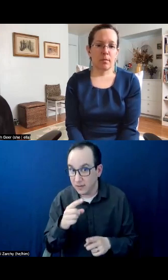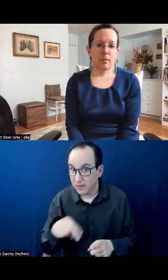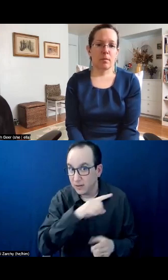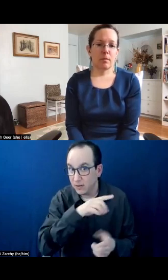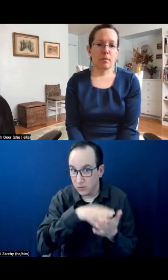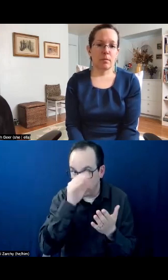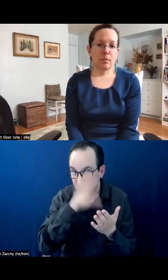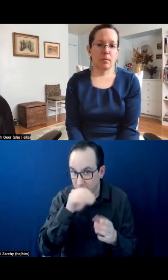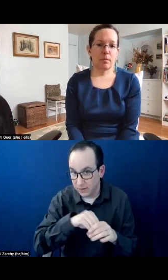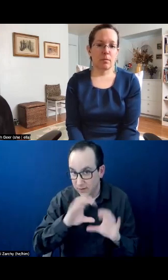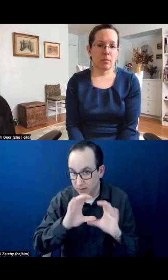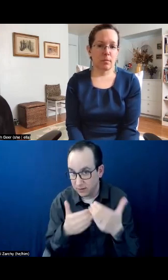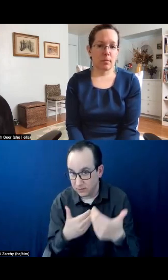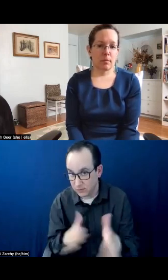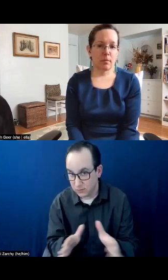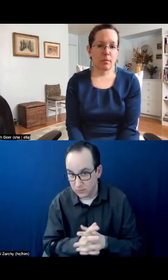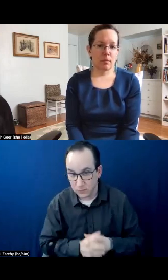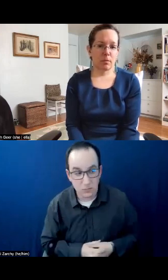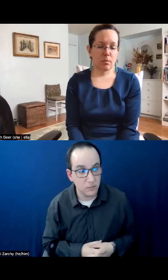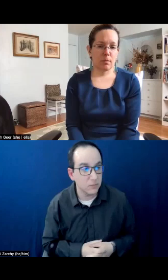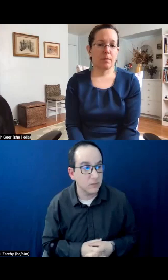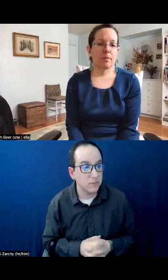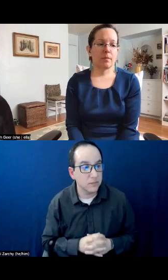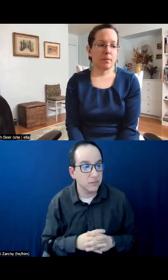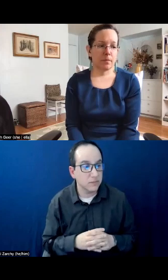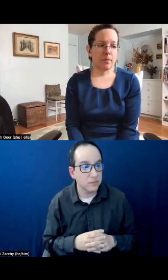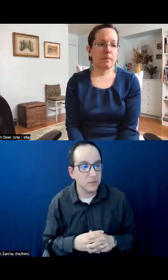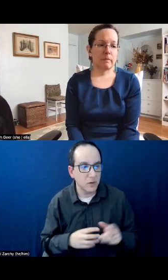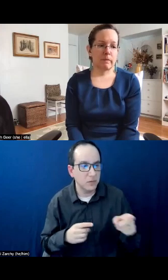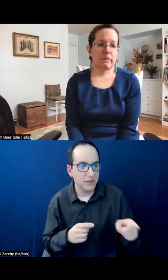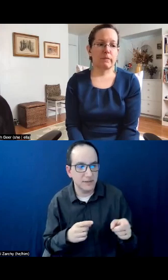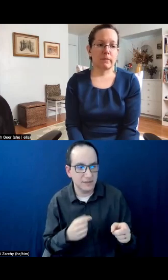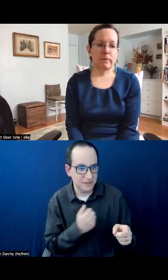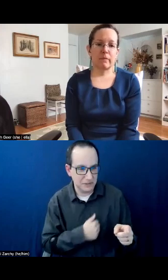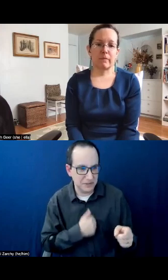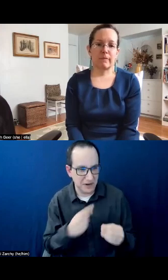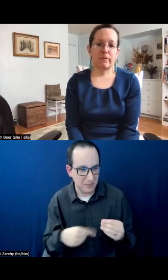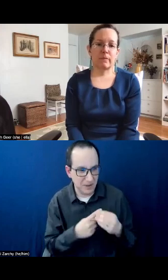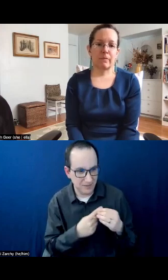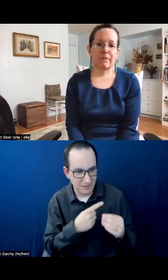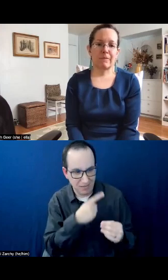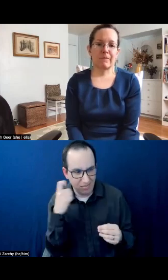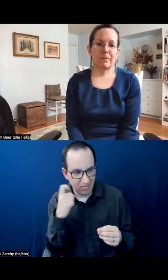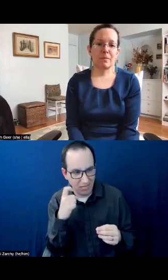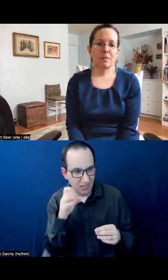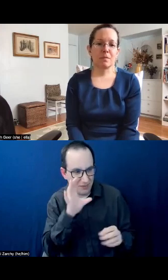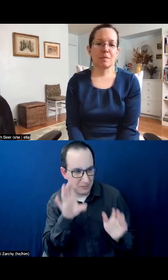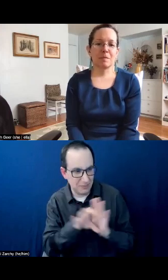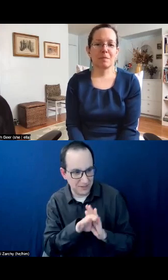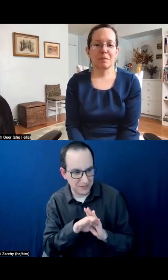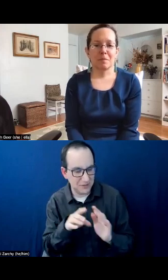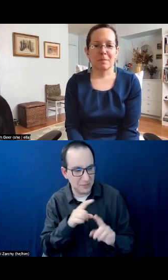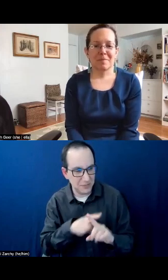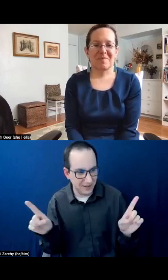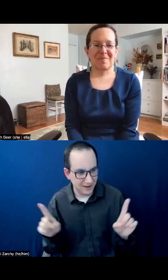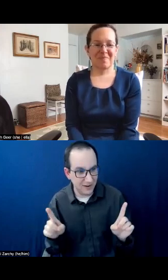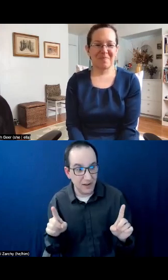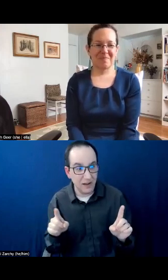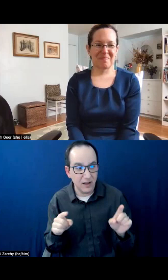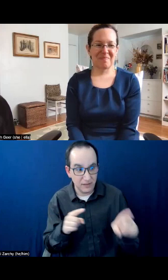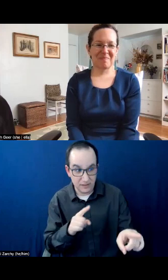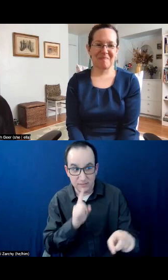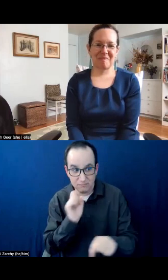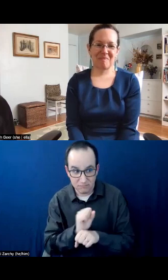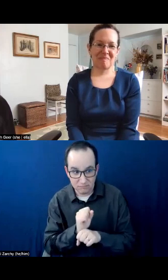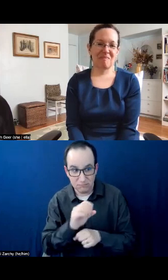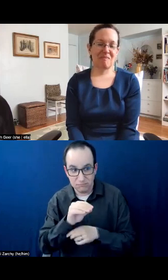is to use vocabulary that they are utilizing in the classroom and incorporate it in your practice. Sorry about this. Yeah, that's an ugly